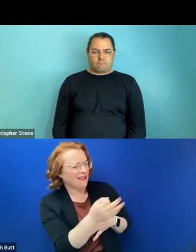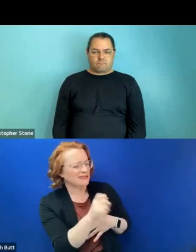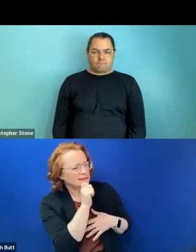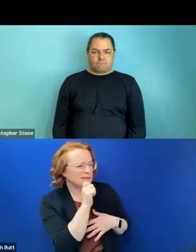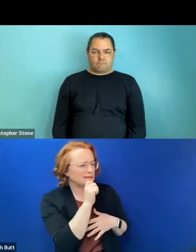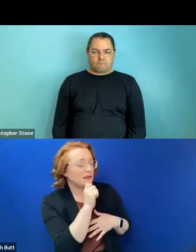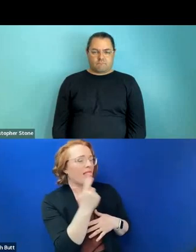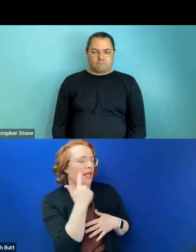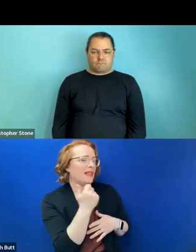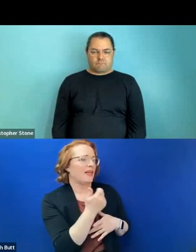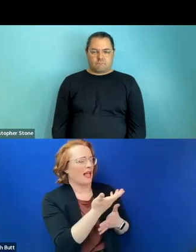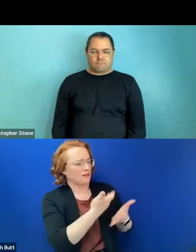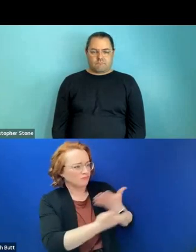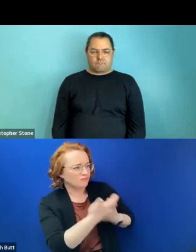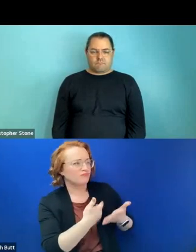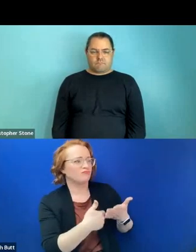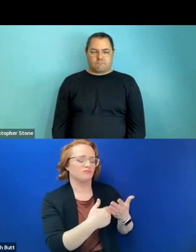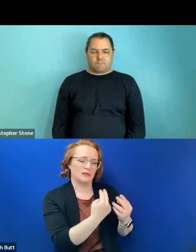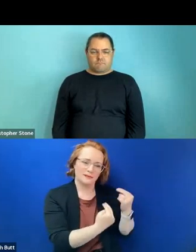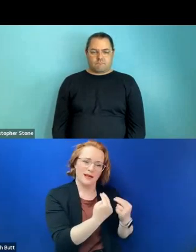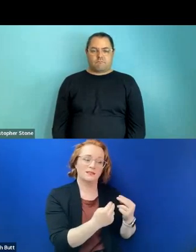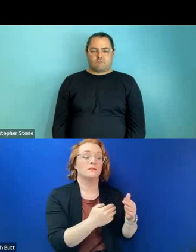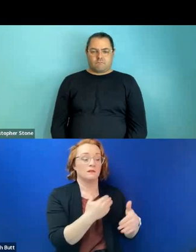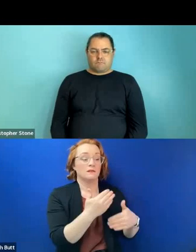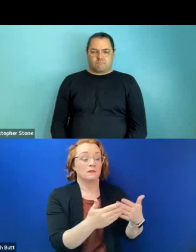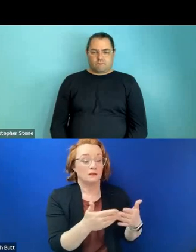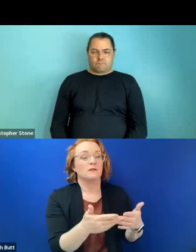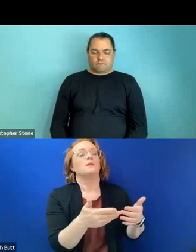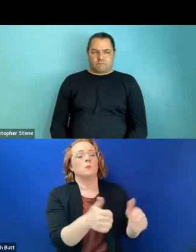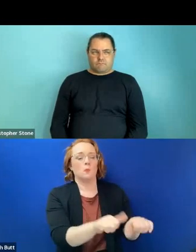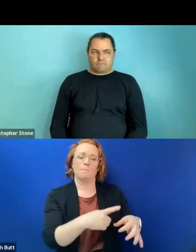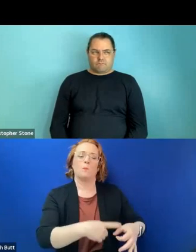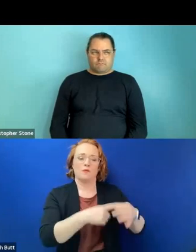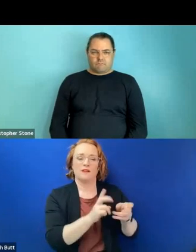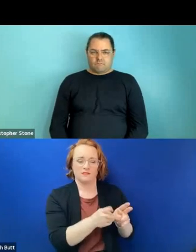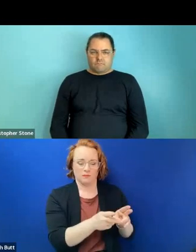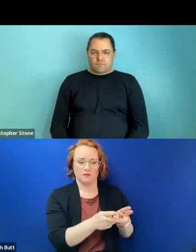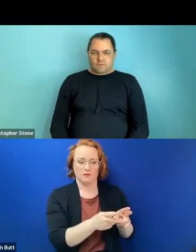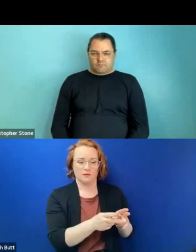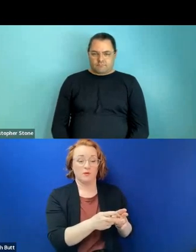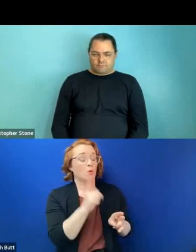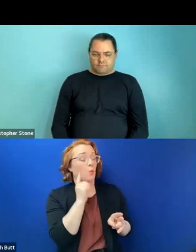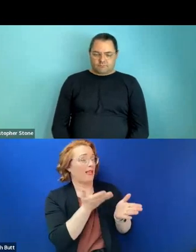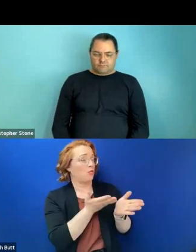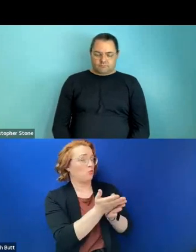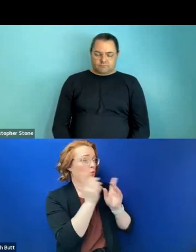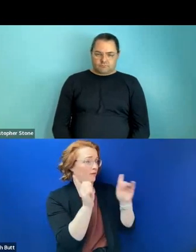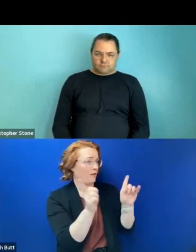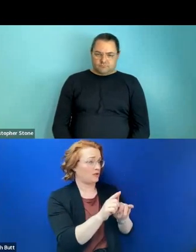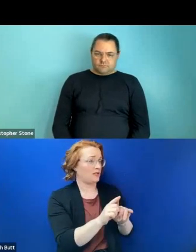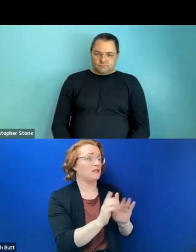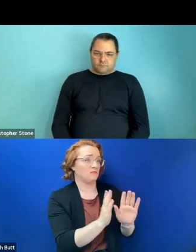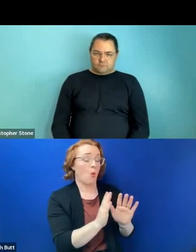reassured, and they will assess you, and then you become a qualified interpreter. So this can be through the university route, or what